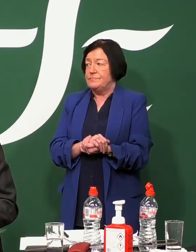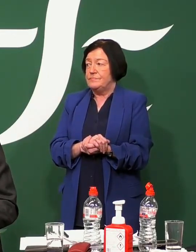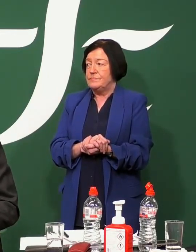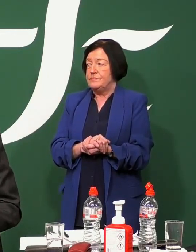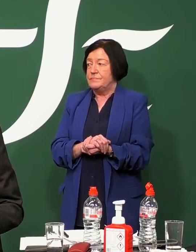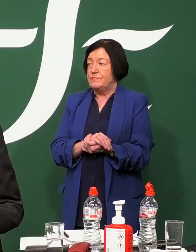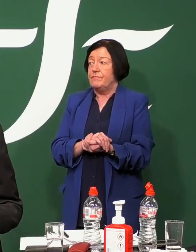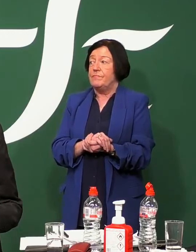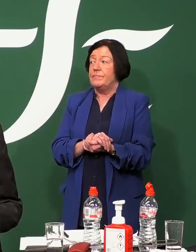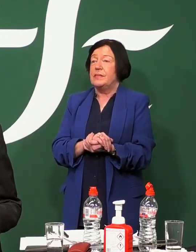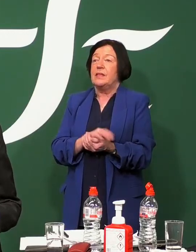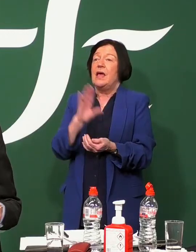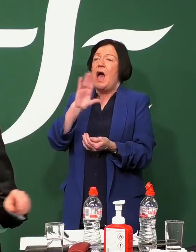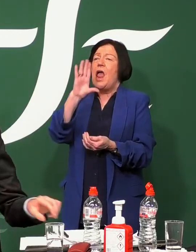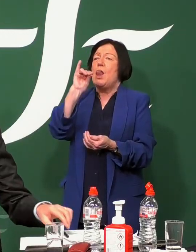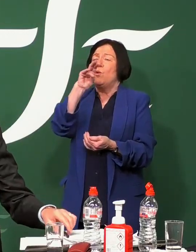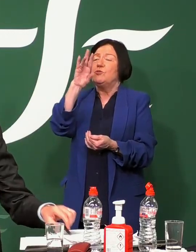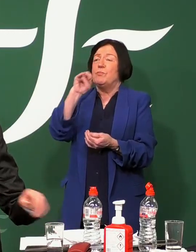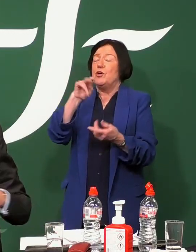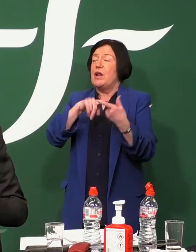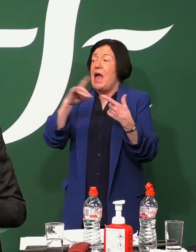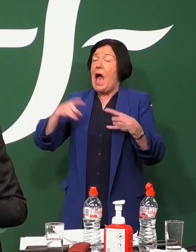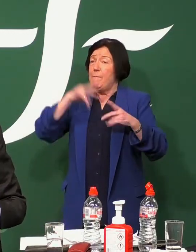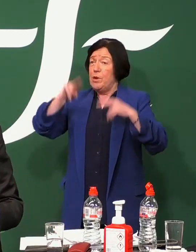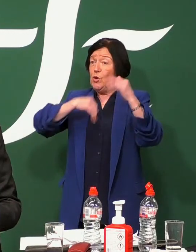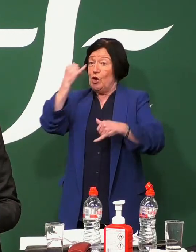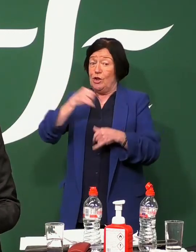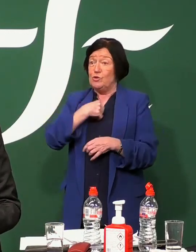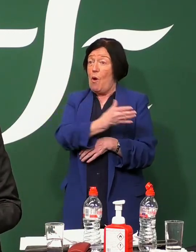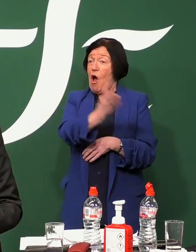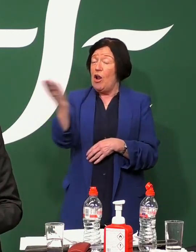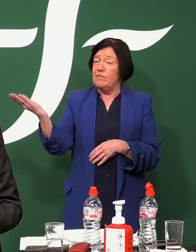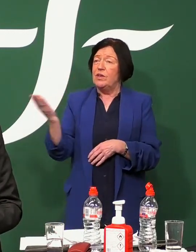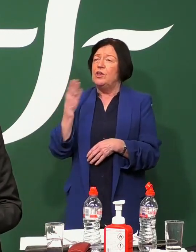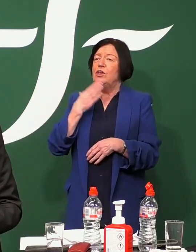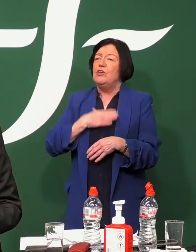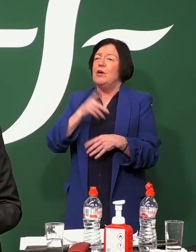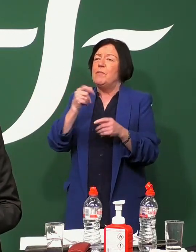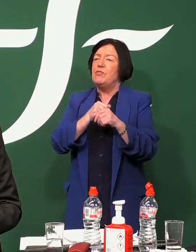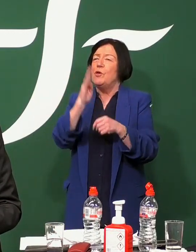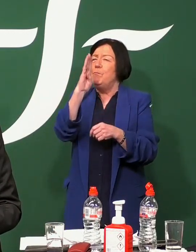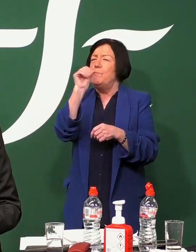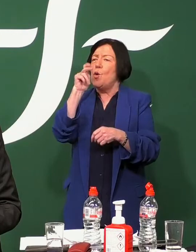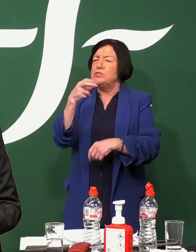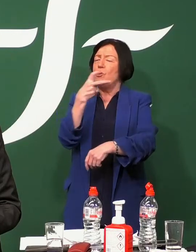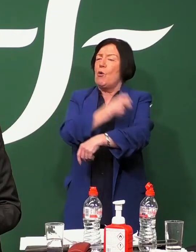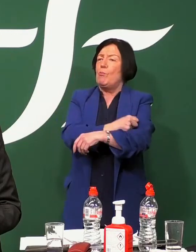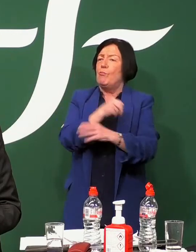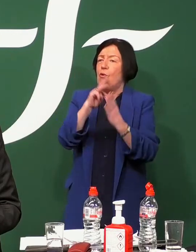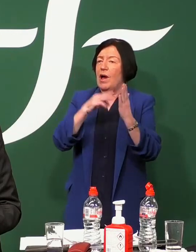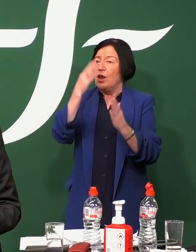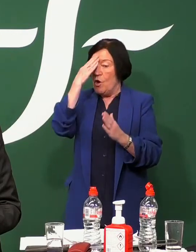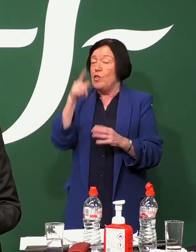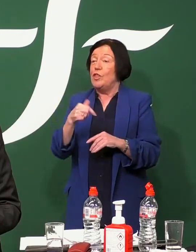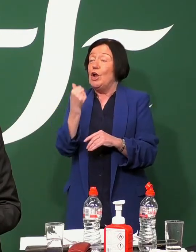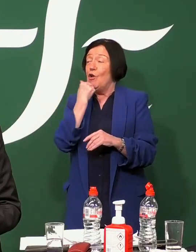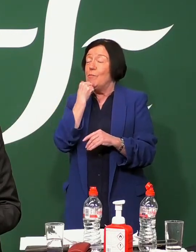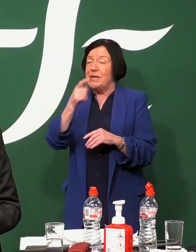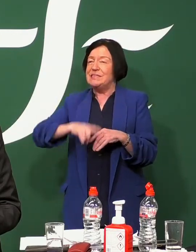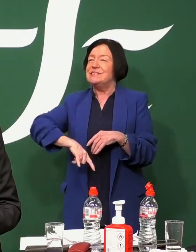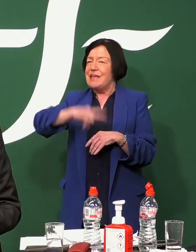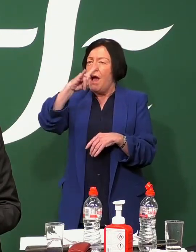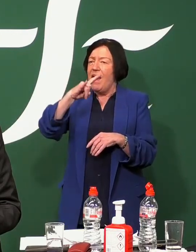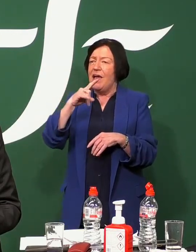Hi, Louise Byrne from the Irish Daily Mail. Happy New Year to you all. Just to ask about the booster programme, I know the uptake has been exceptionally high,